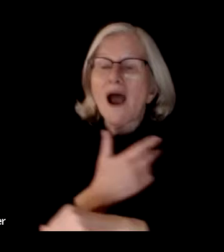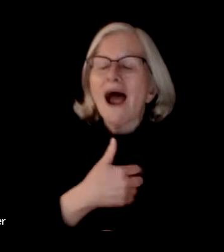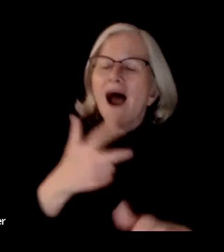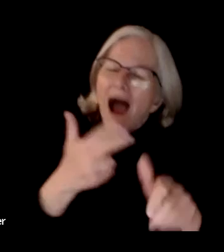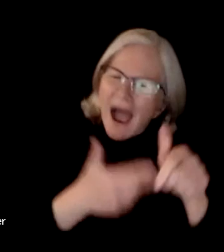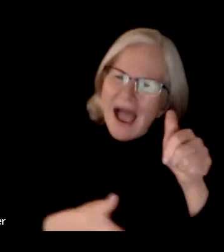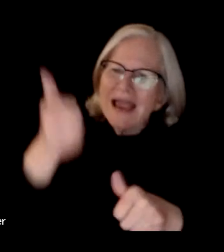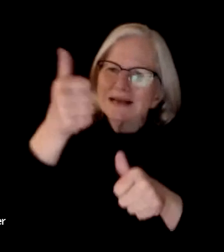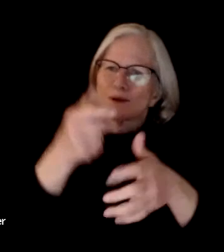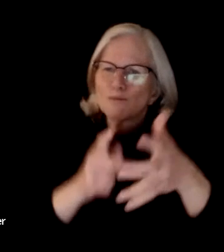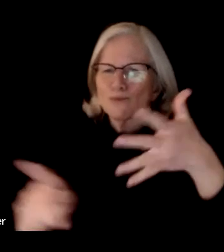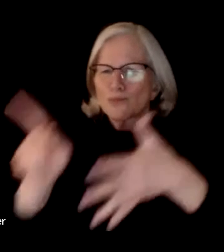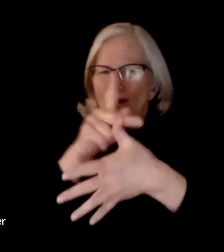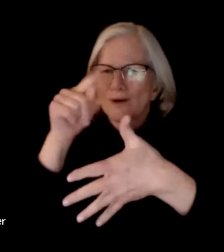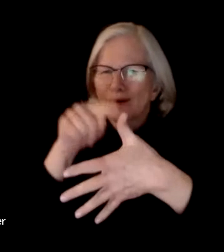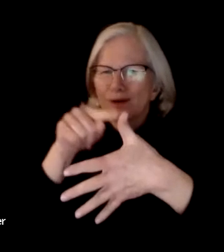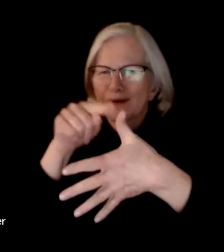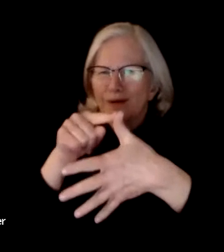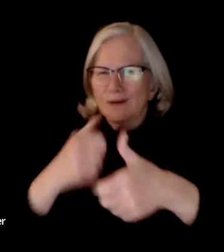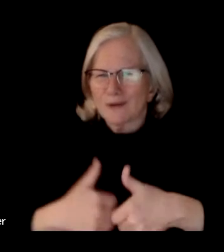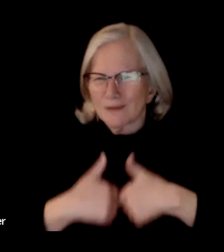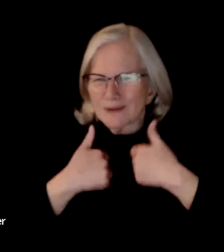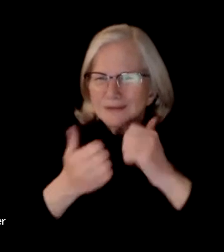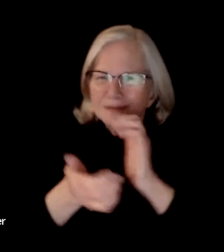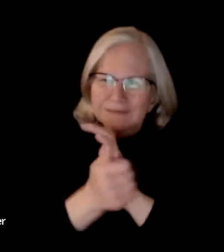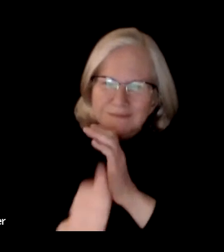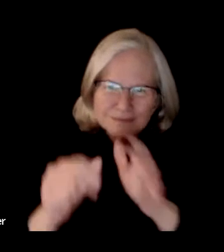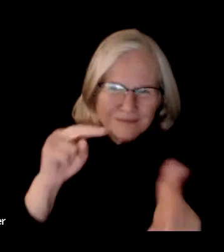our residents in skilled nursing and assisted living.